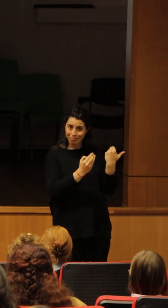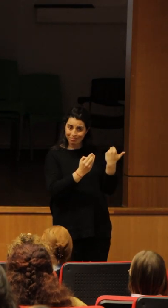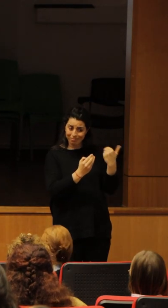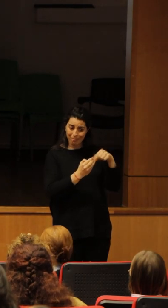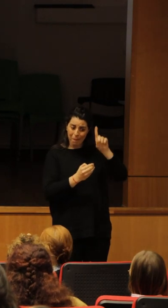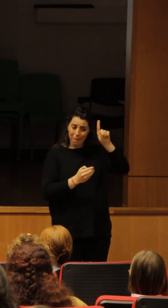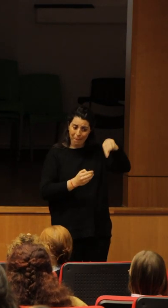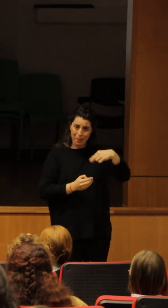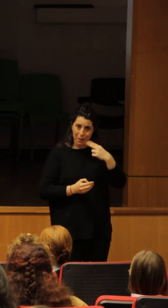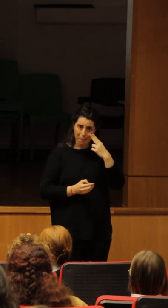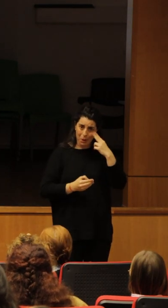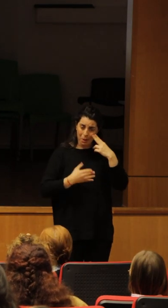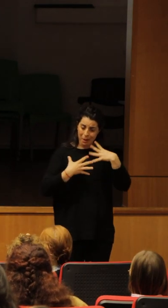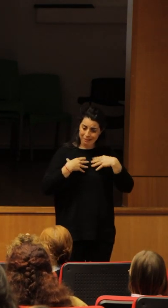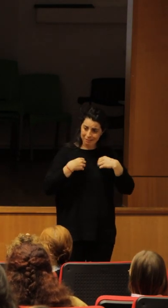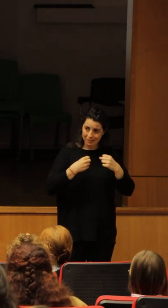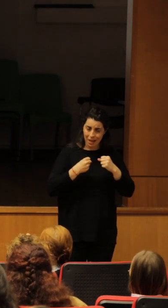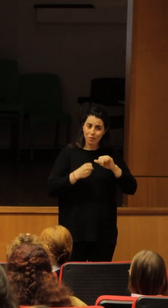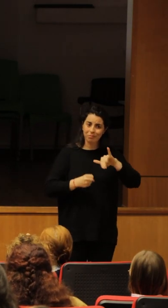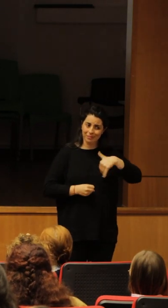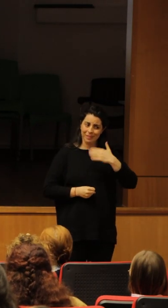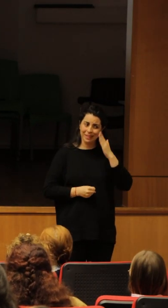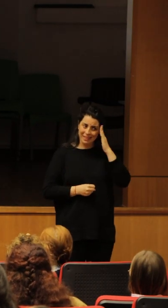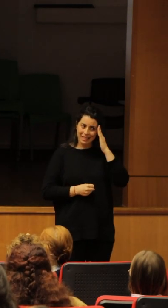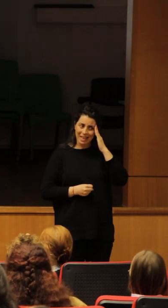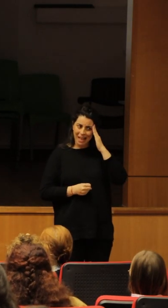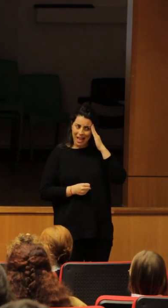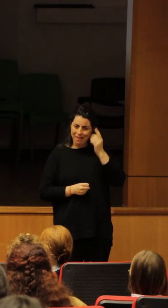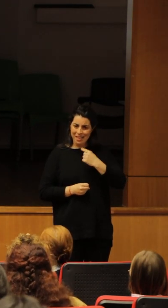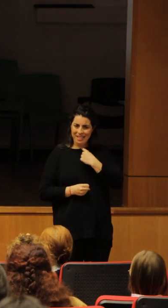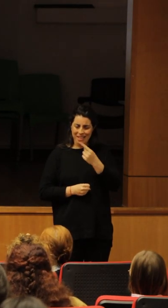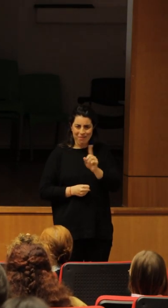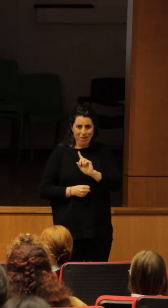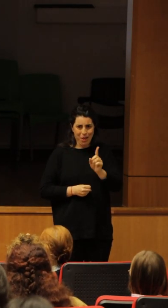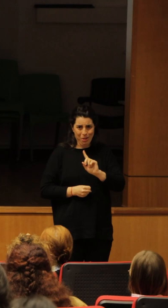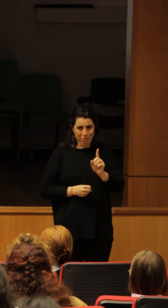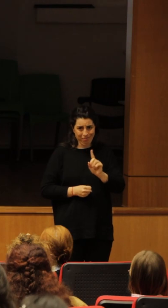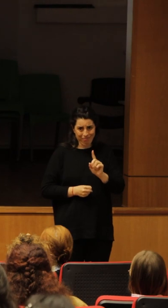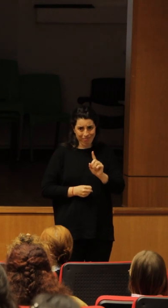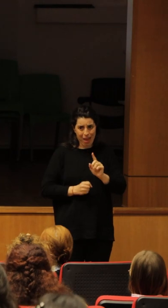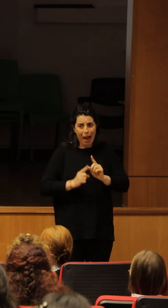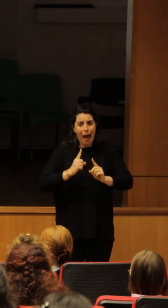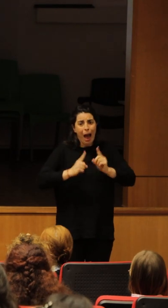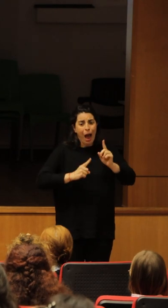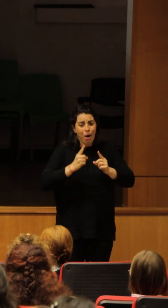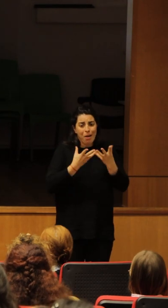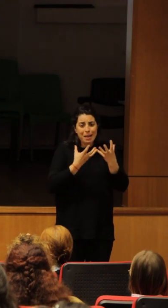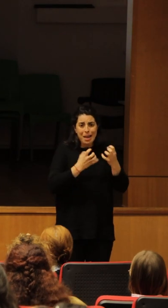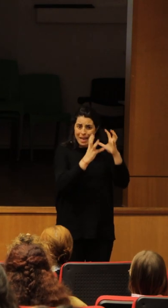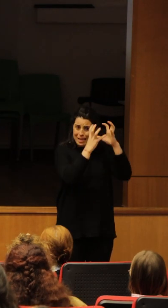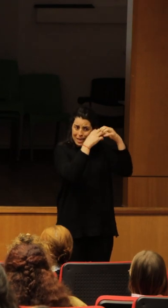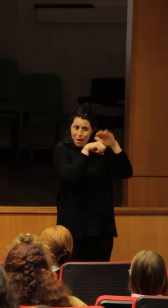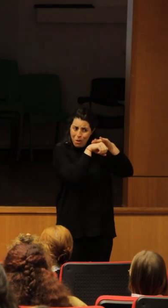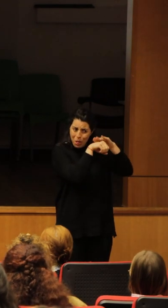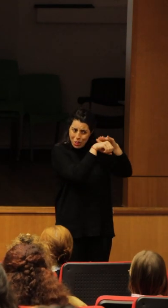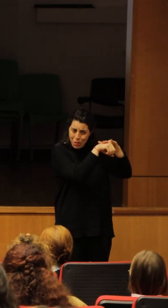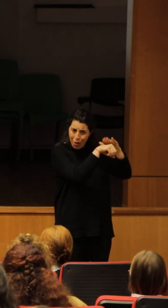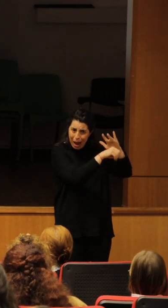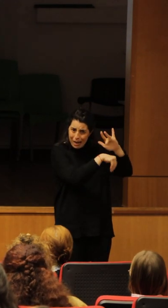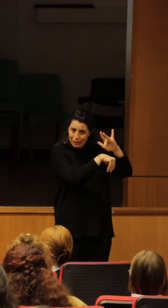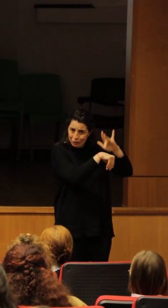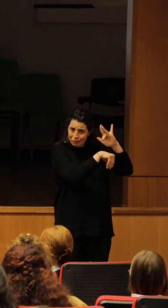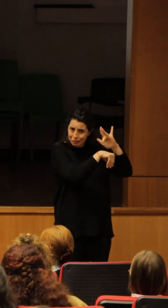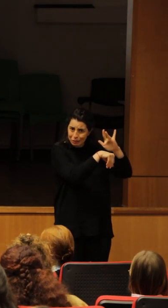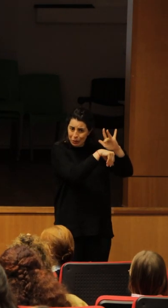bien. Well, they were really trying to, like, touch whatever they did. Oh, trataban de tocar algunos sectores. I'm gonna lose sleep. Okay. Yeah.